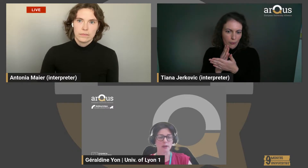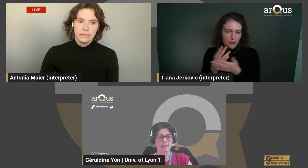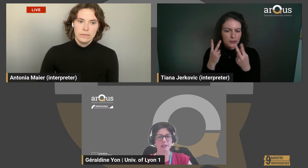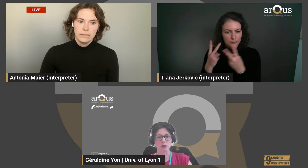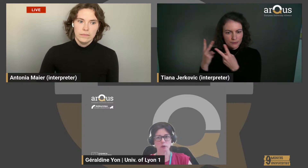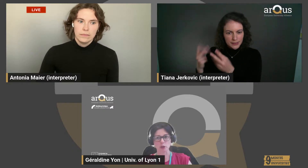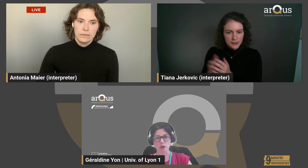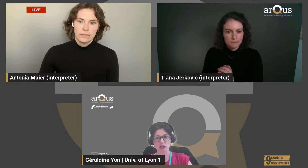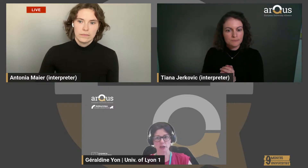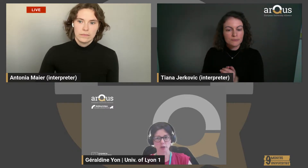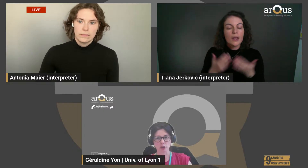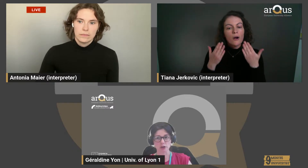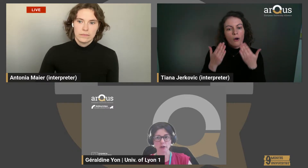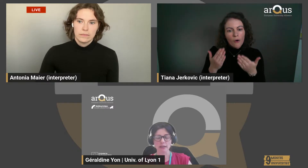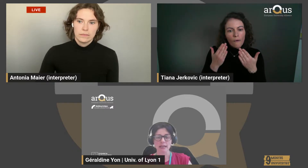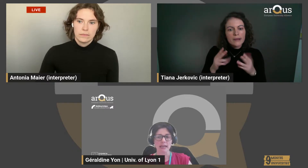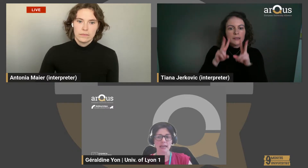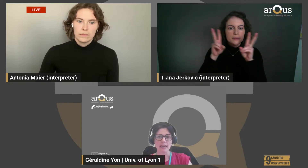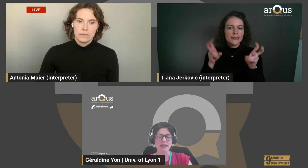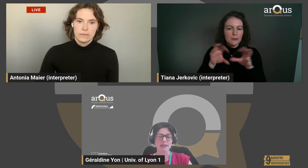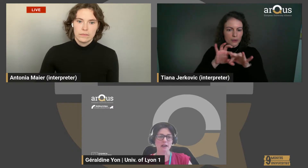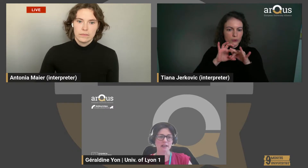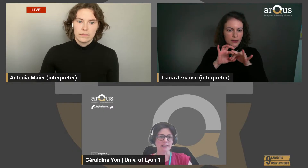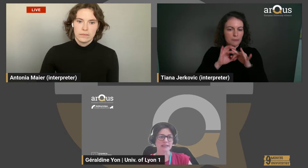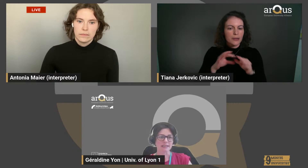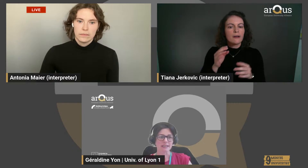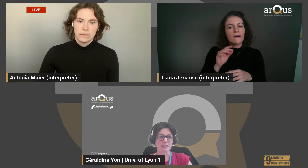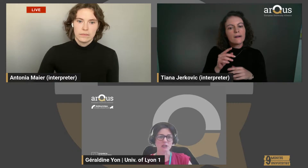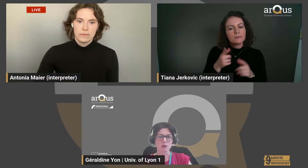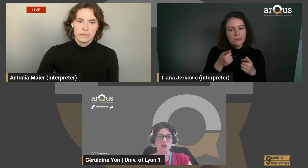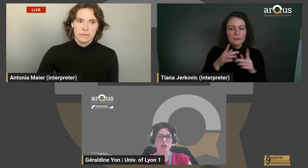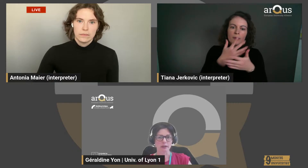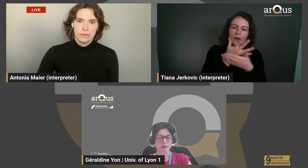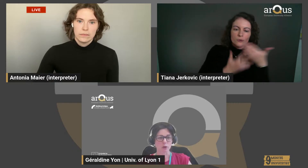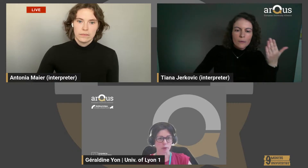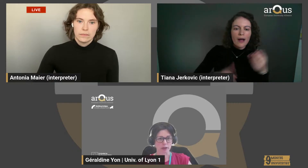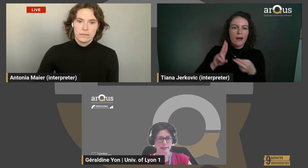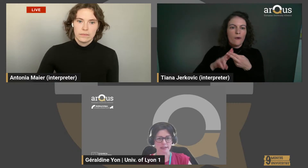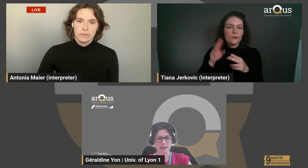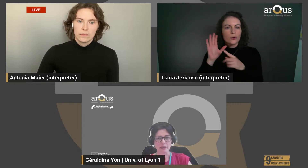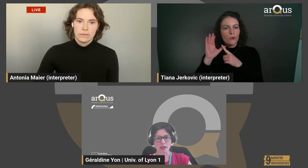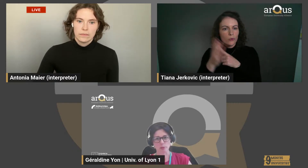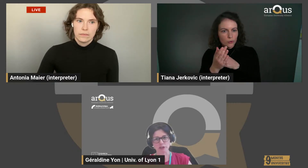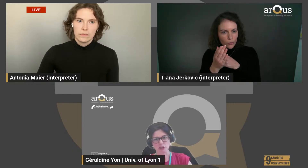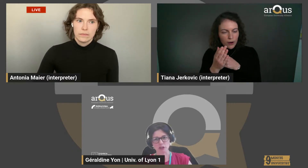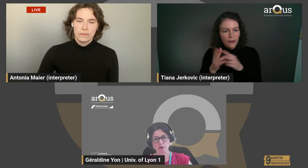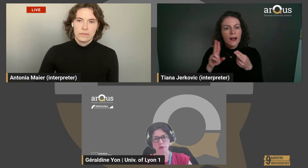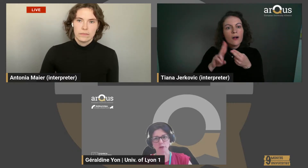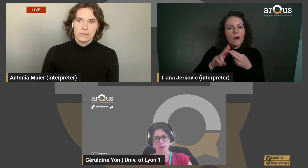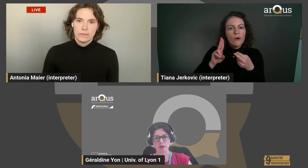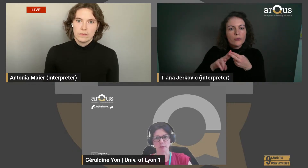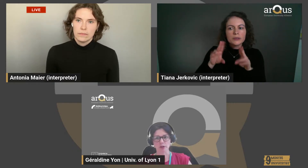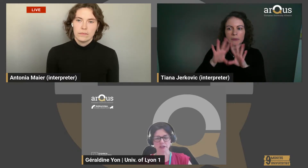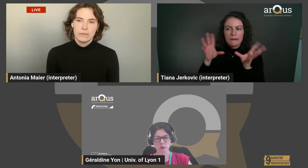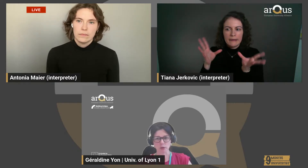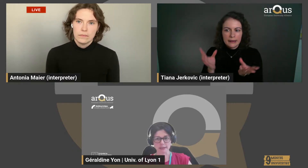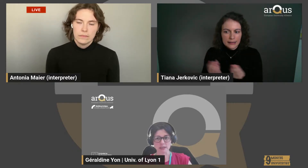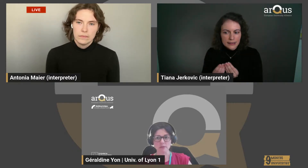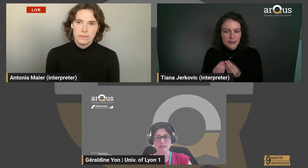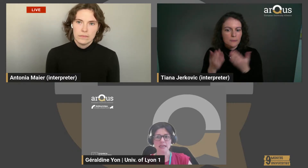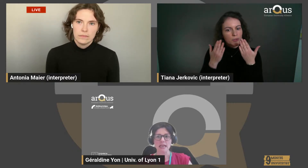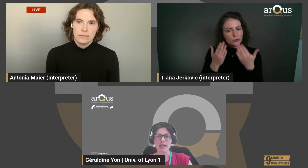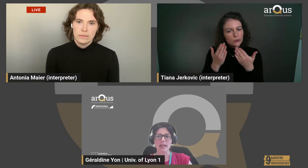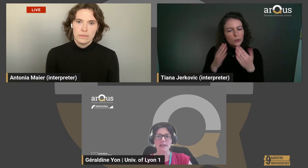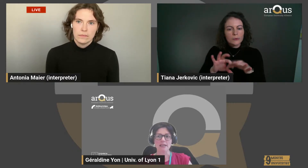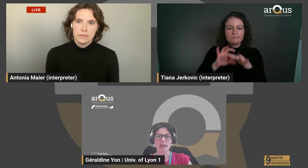topics related to language and culture and are intended to generate awareness and appreciation for the topic of